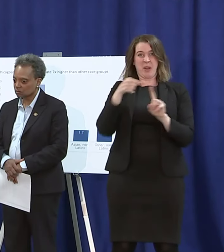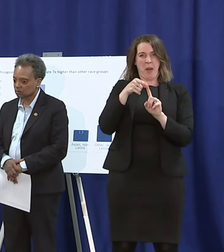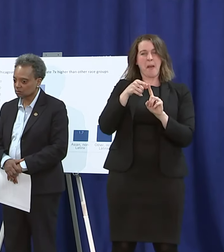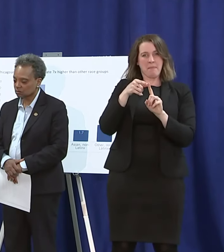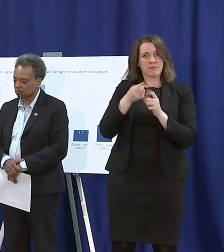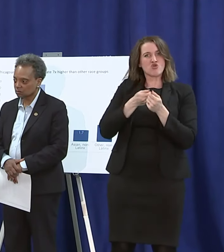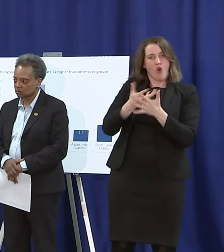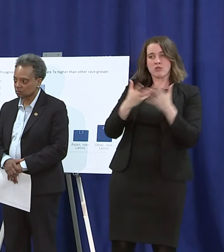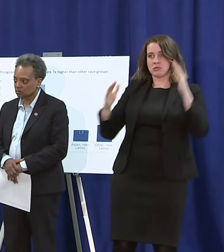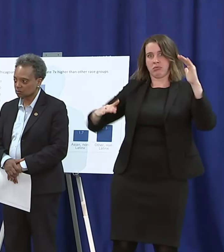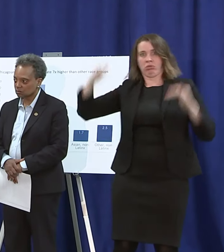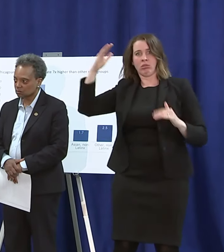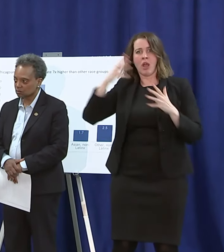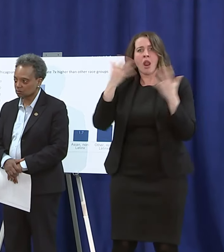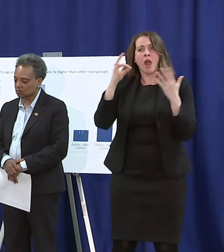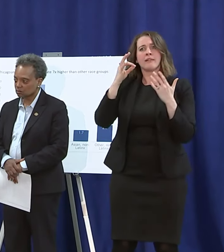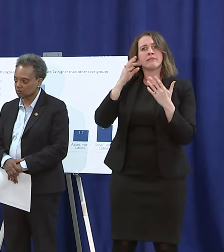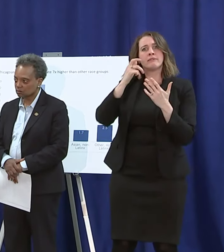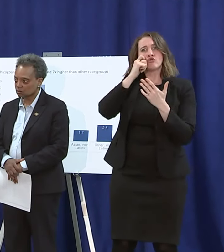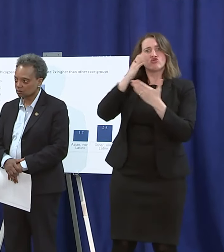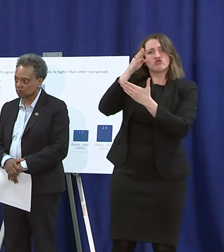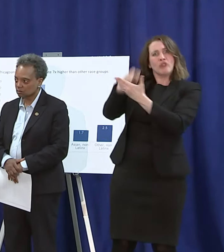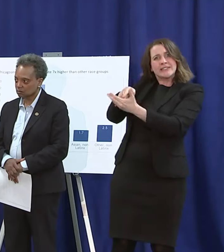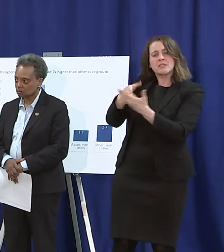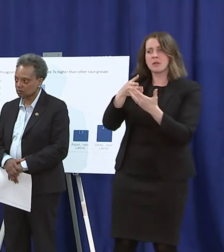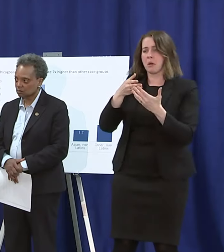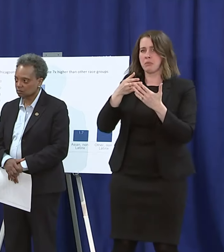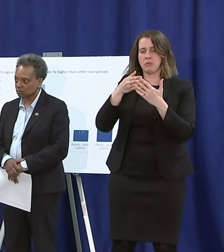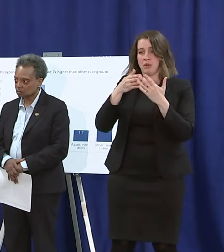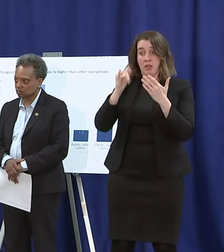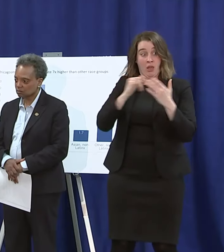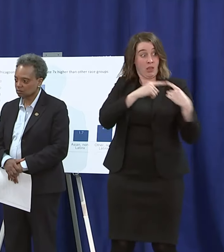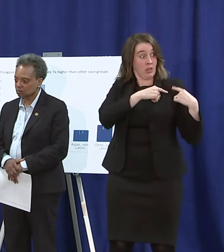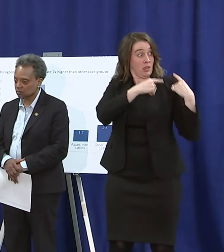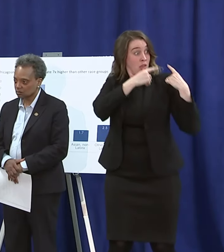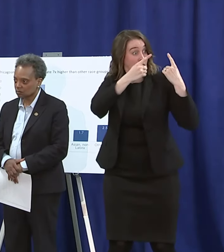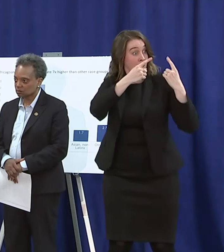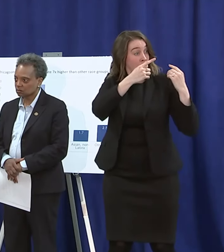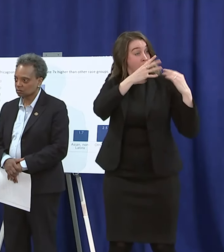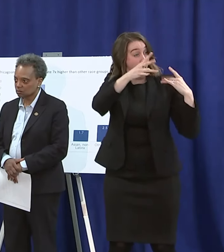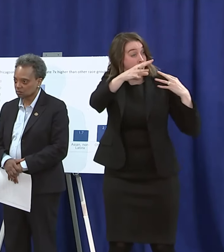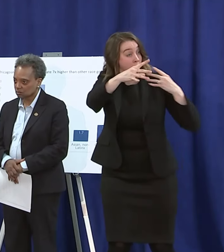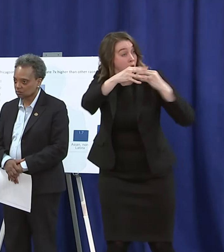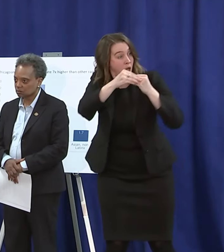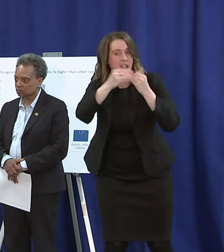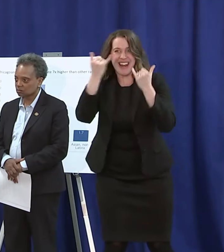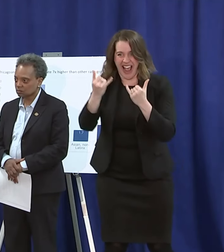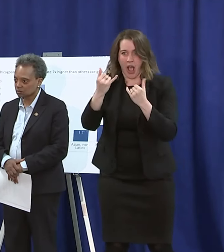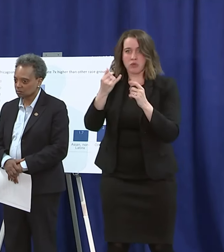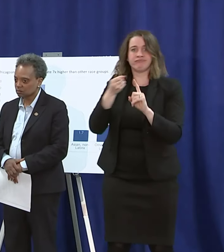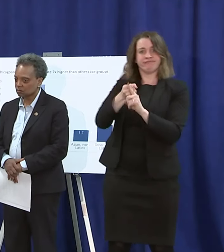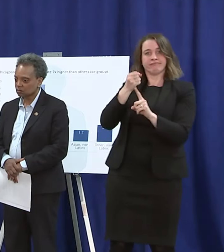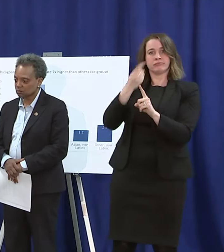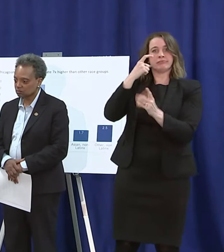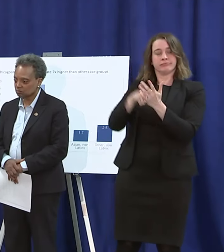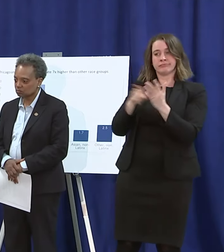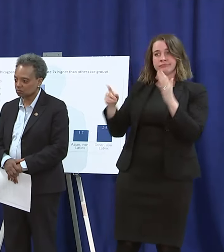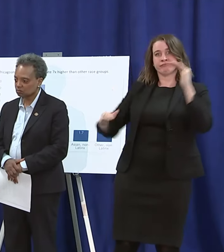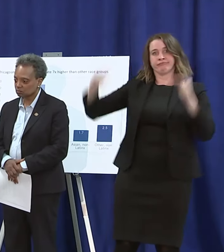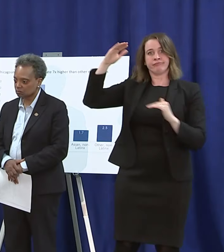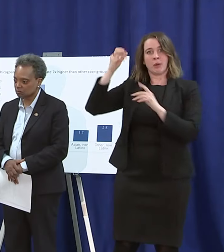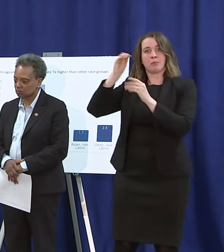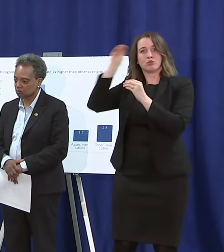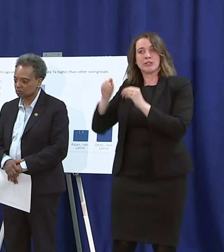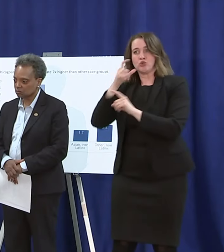driven these inequities over the years, we are now seeing play out in our COVID data. So let's